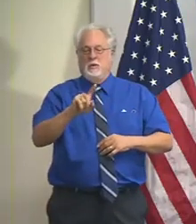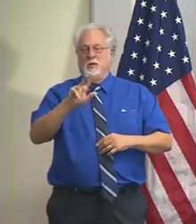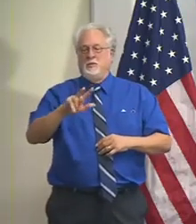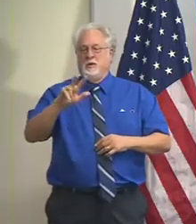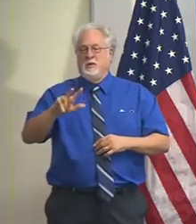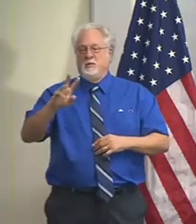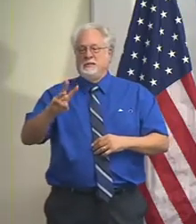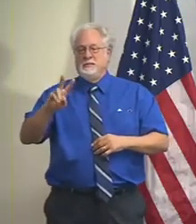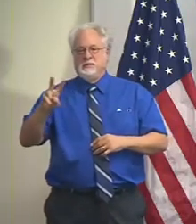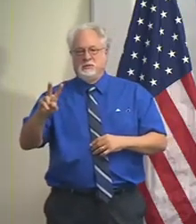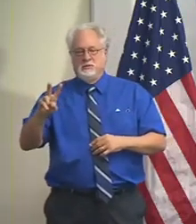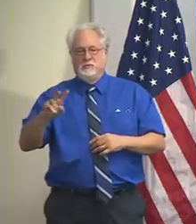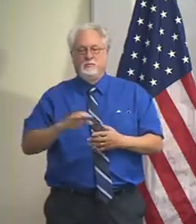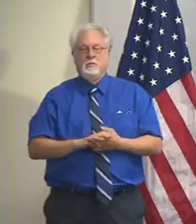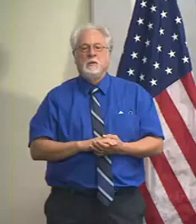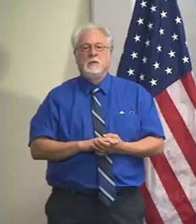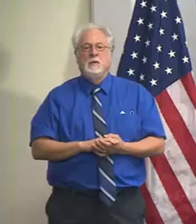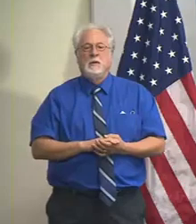1-800-621-3362.